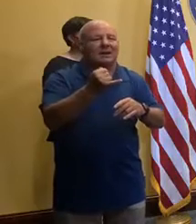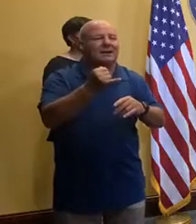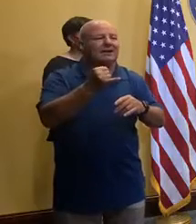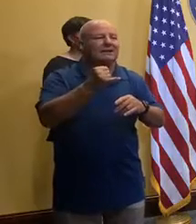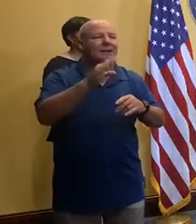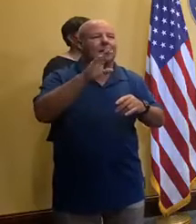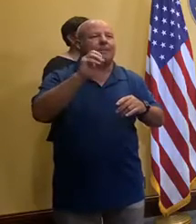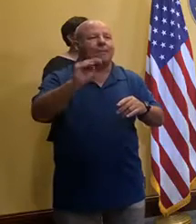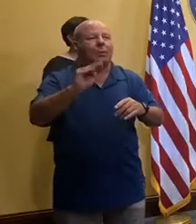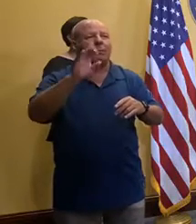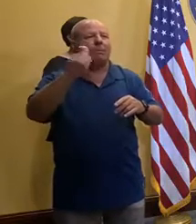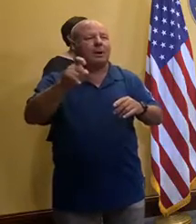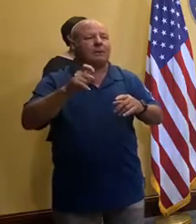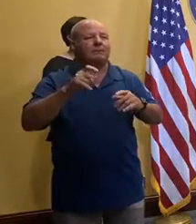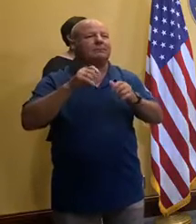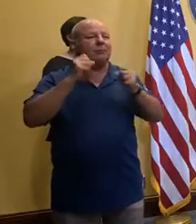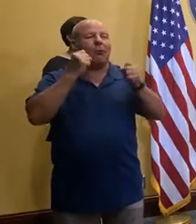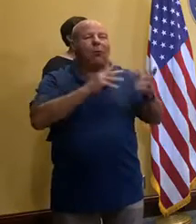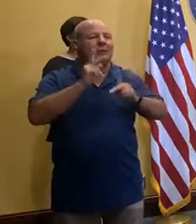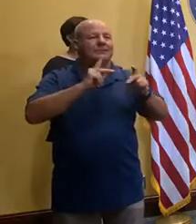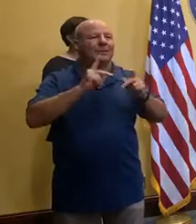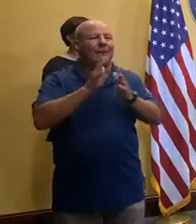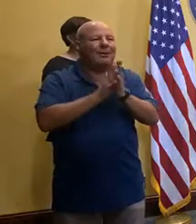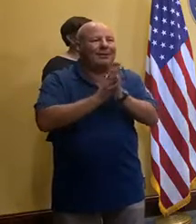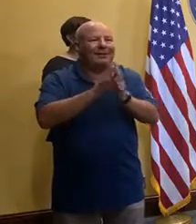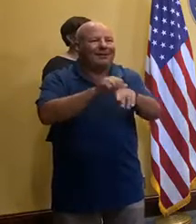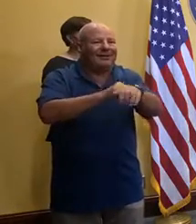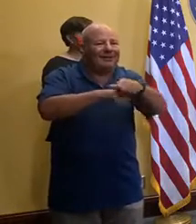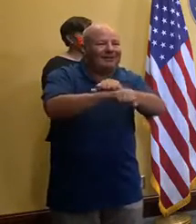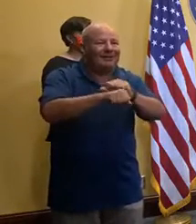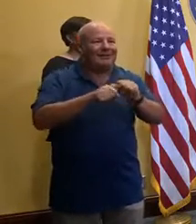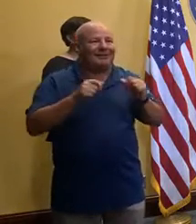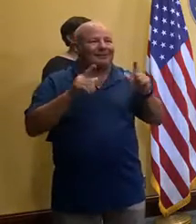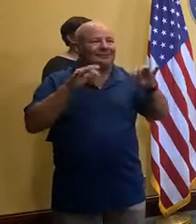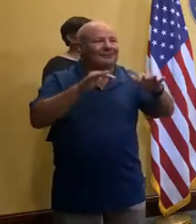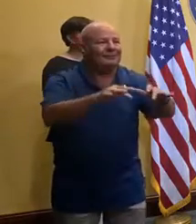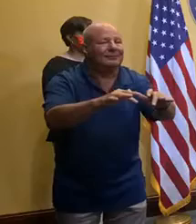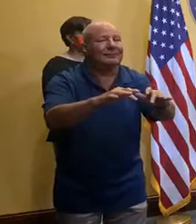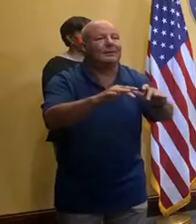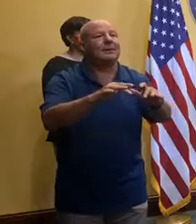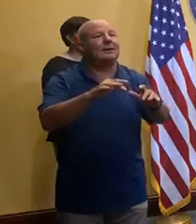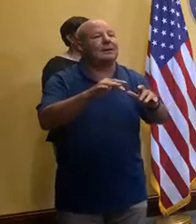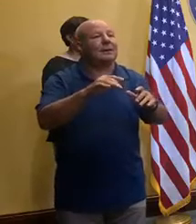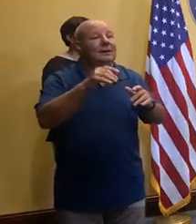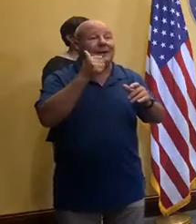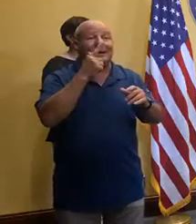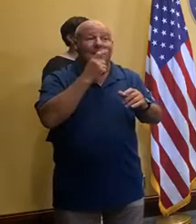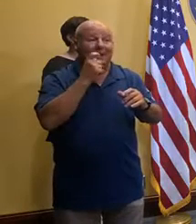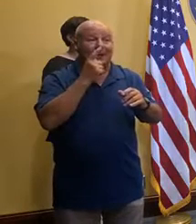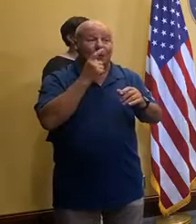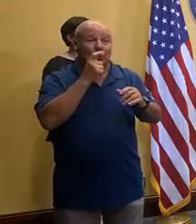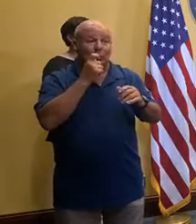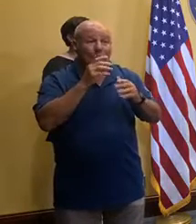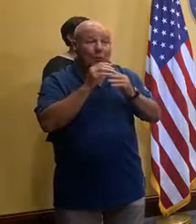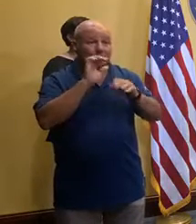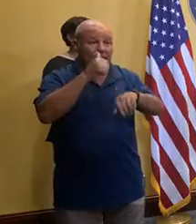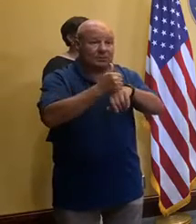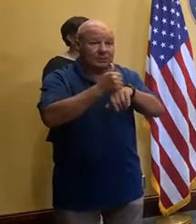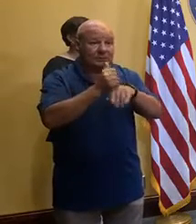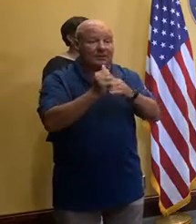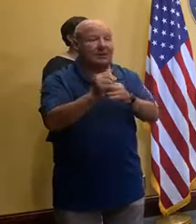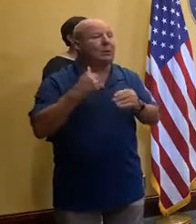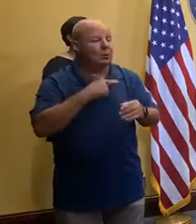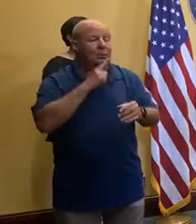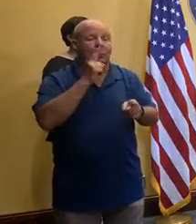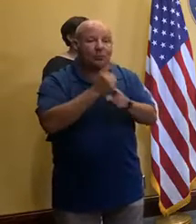carrying, individuals who, again, that may entice such activity. We will properly and aggressively